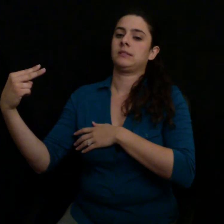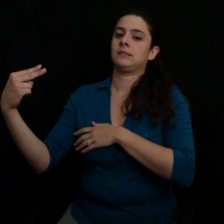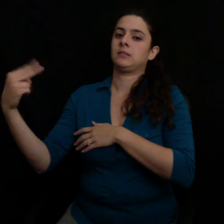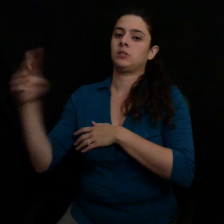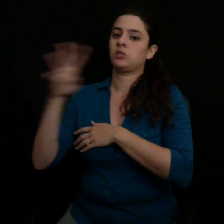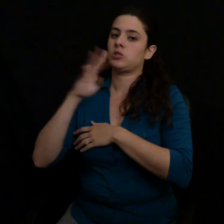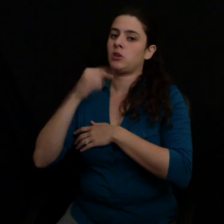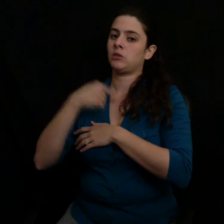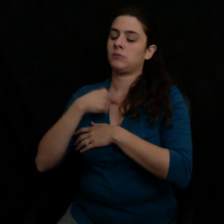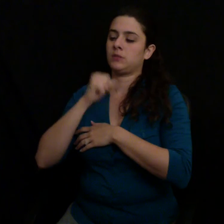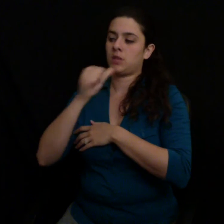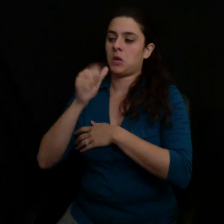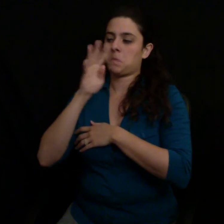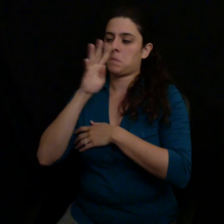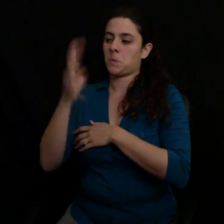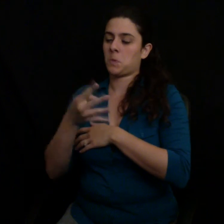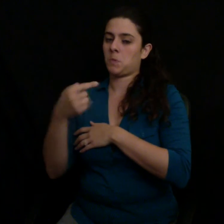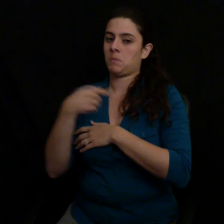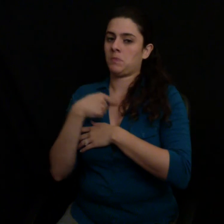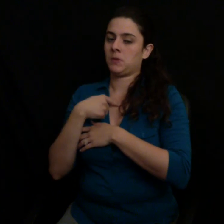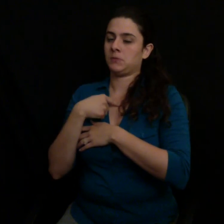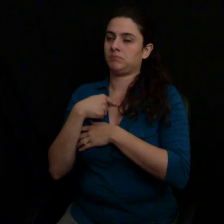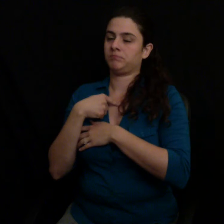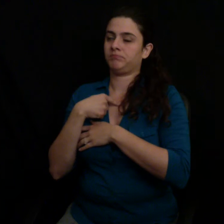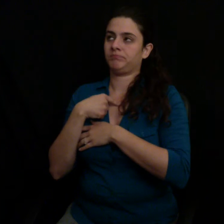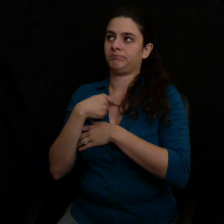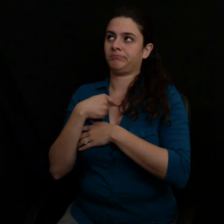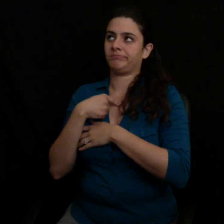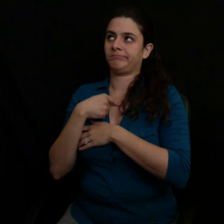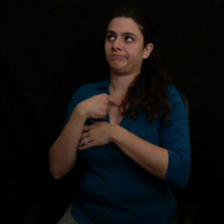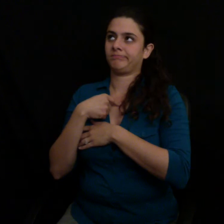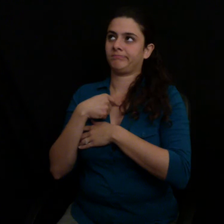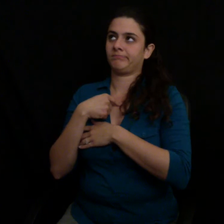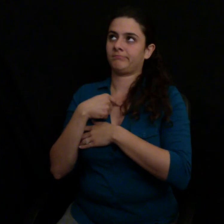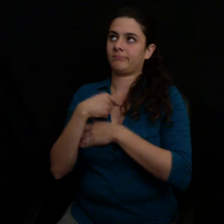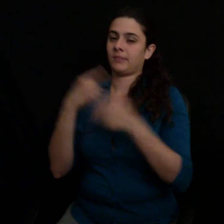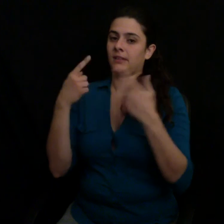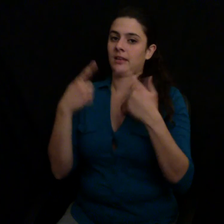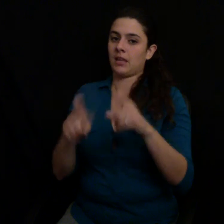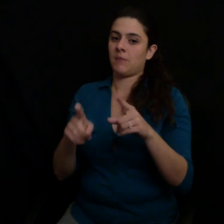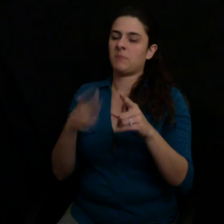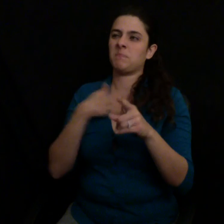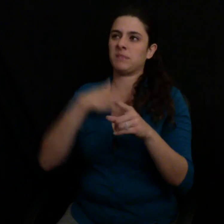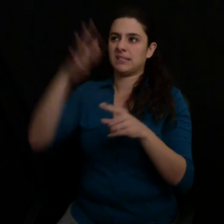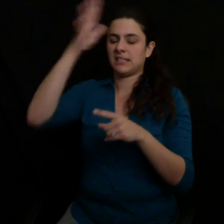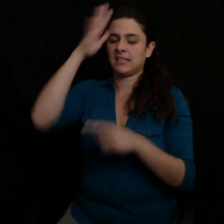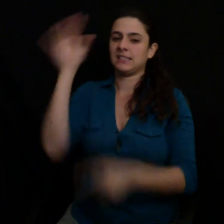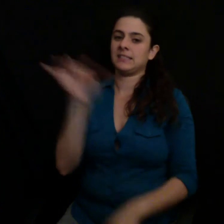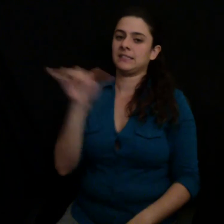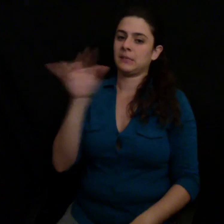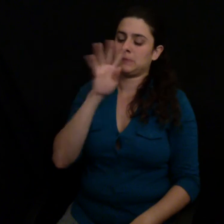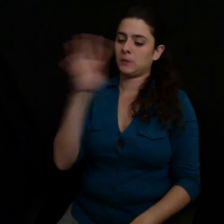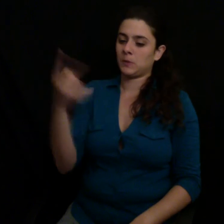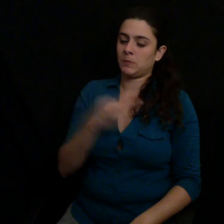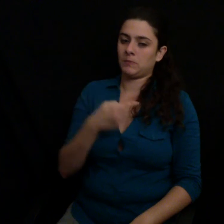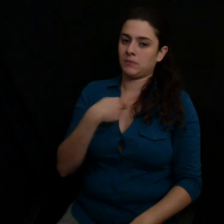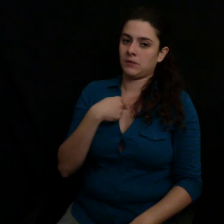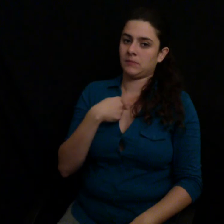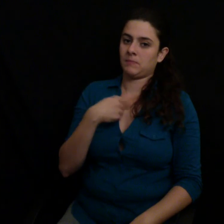kind of ignored me. And the same thing, I think, kind of with my dad. And then eventually I just kind of walked up to him and was like, so